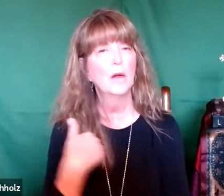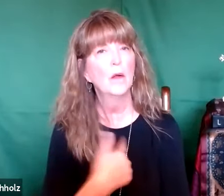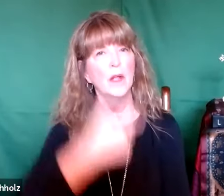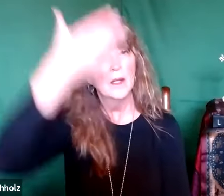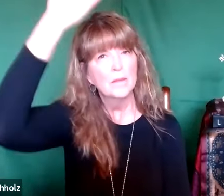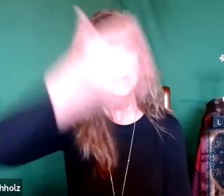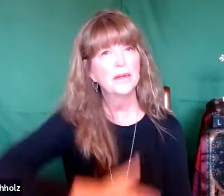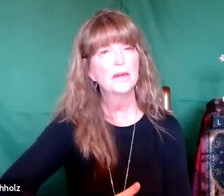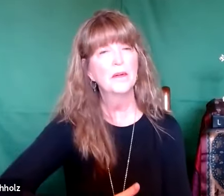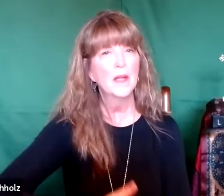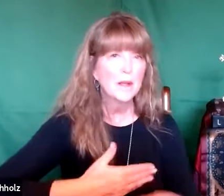growth.